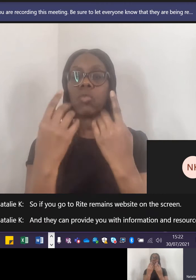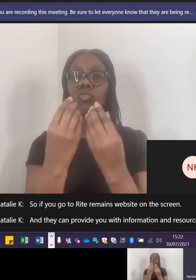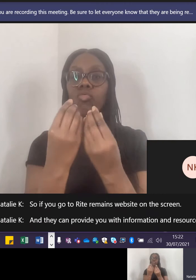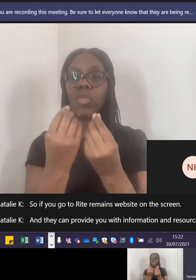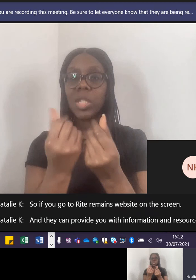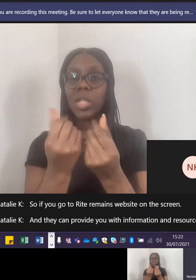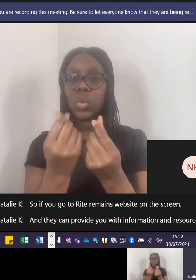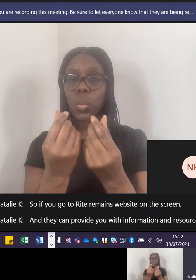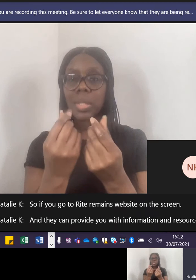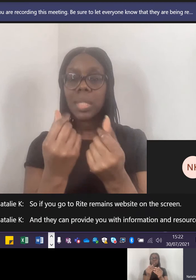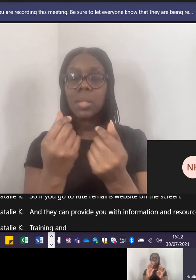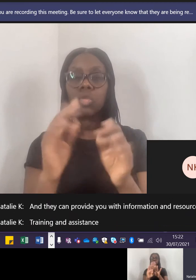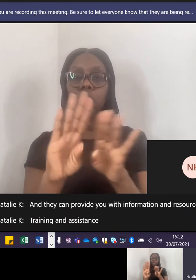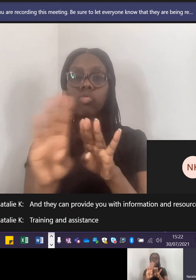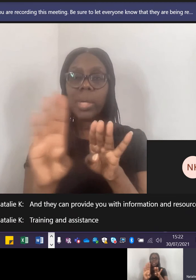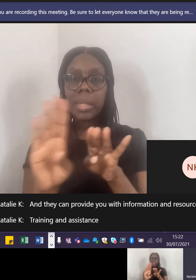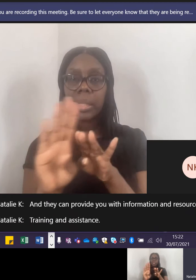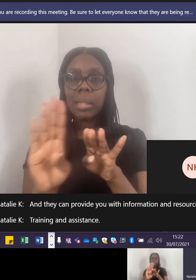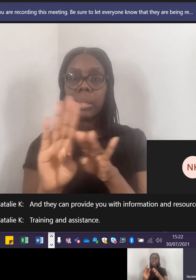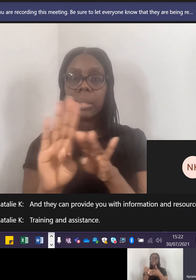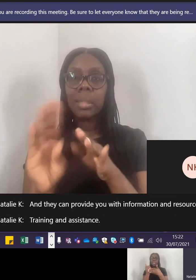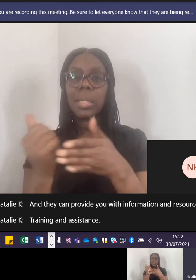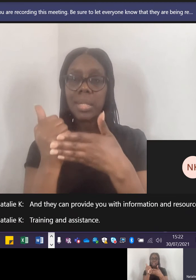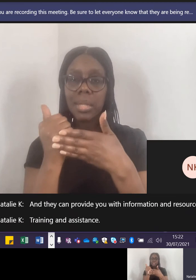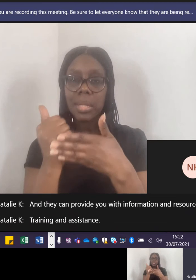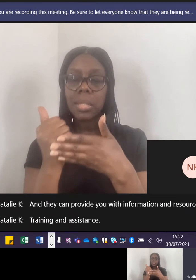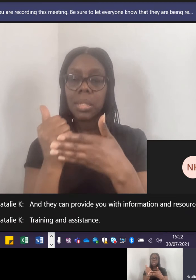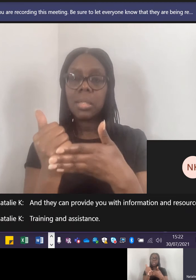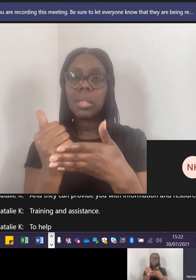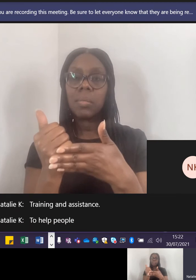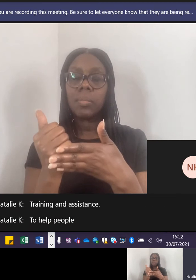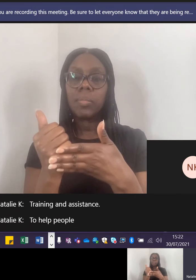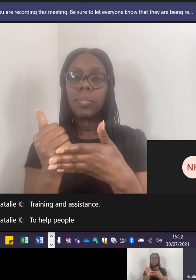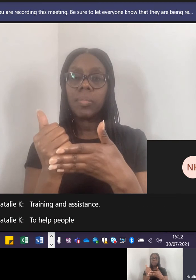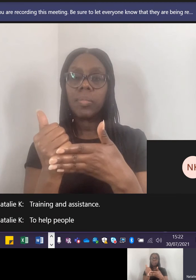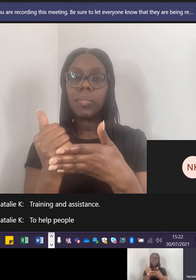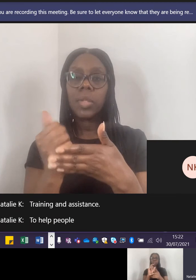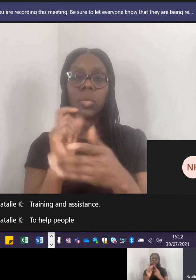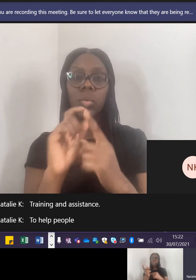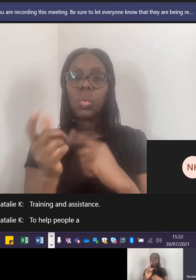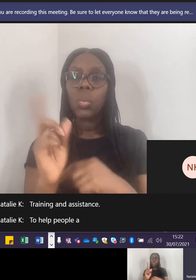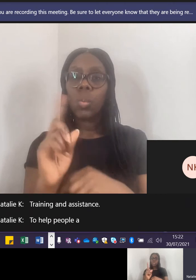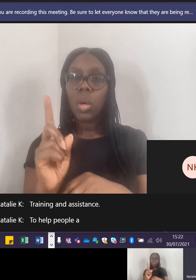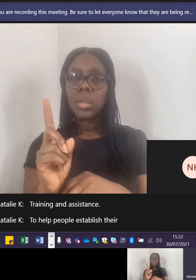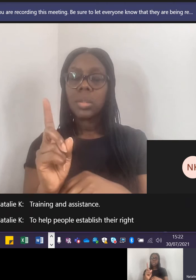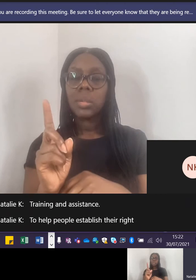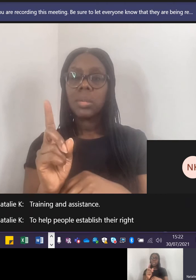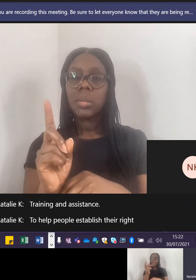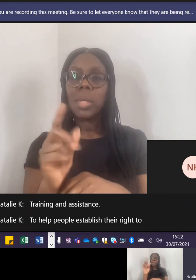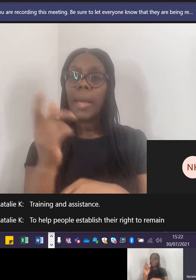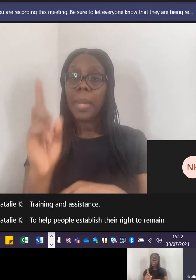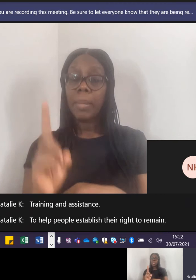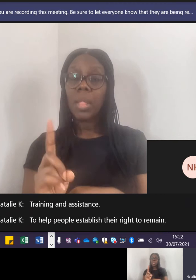training and assistance to help people establish their right to